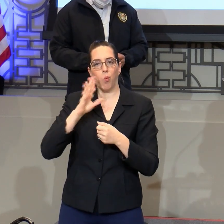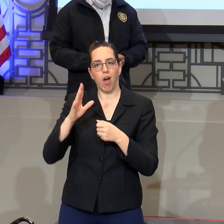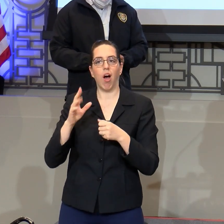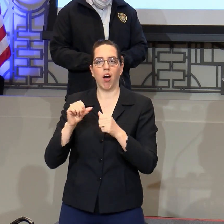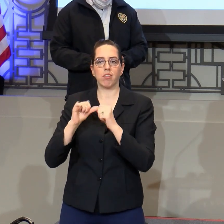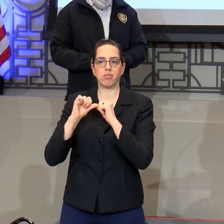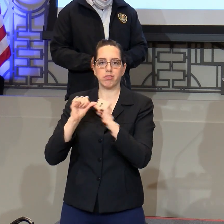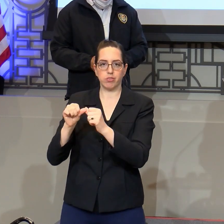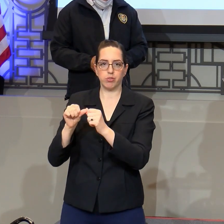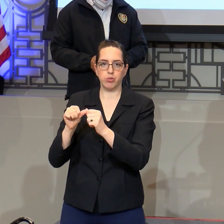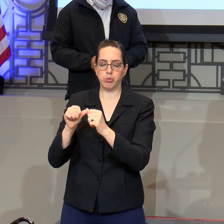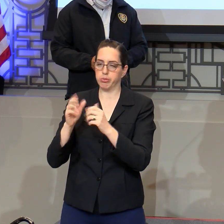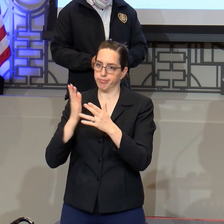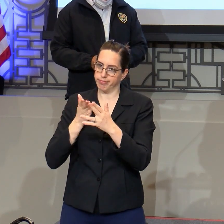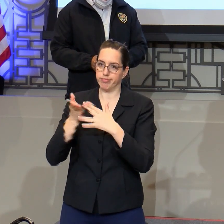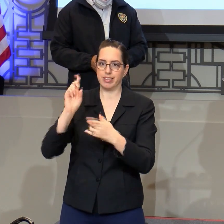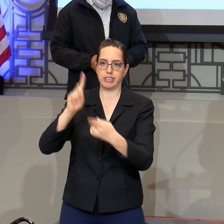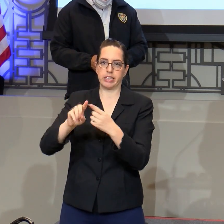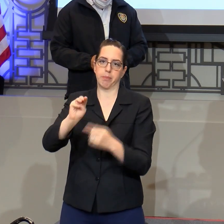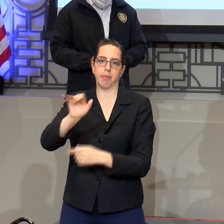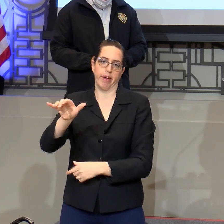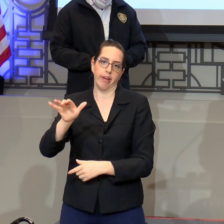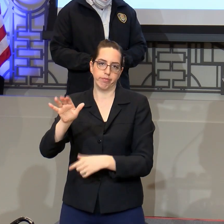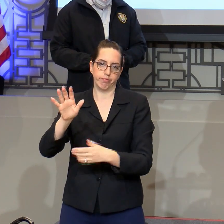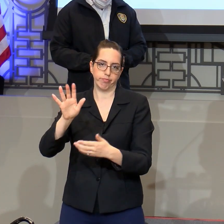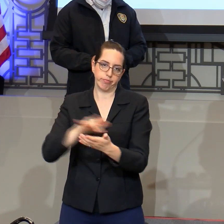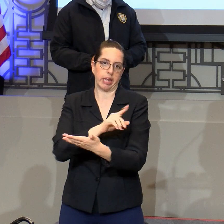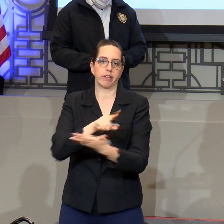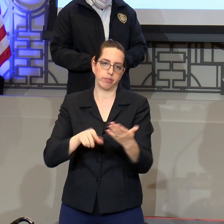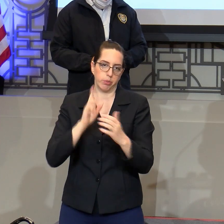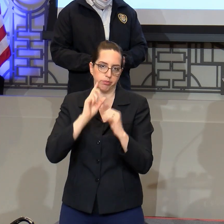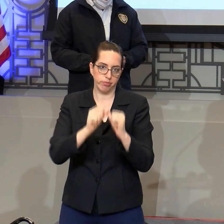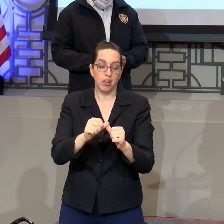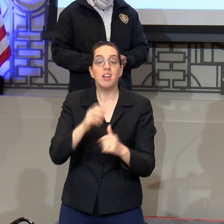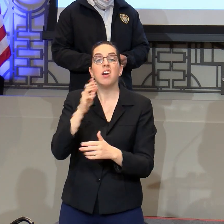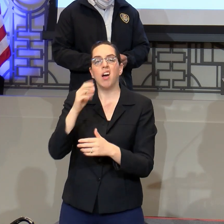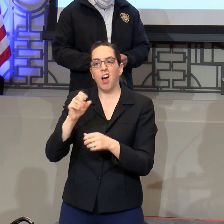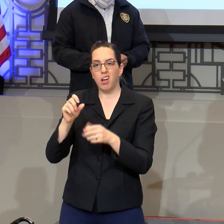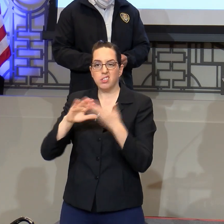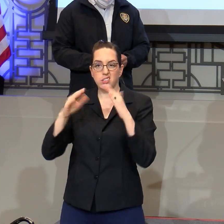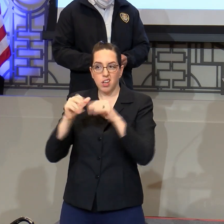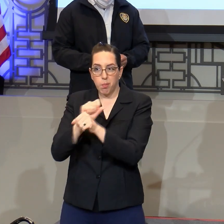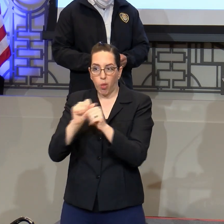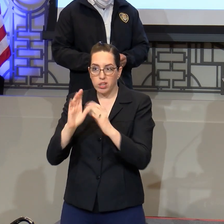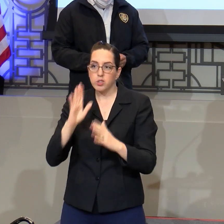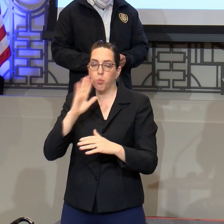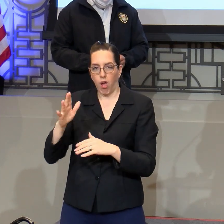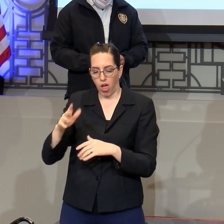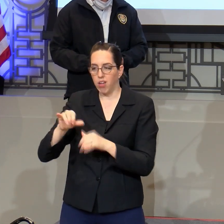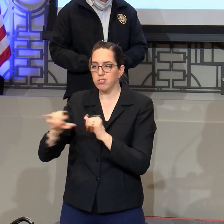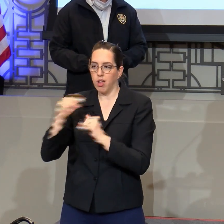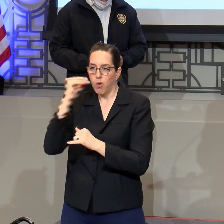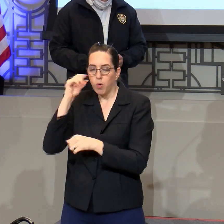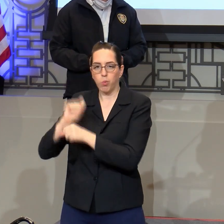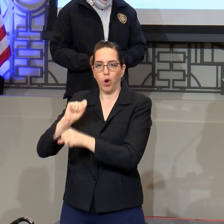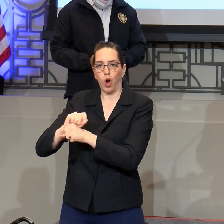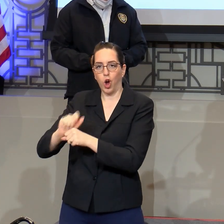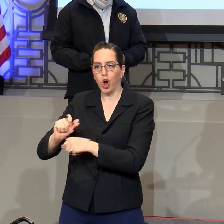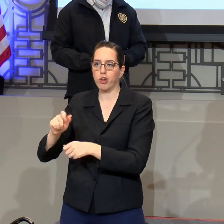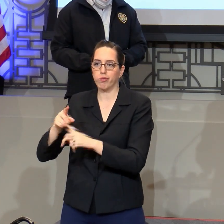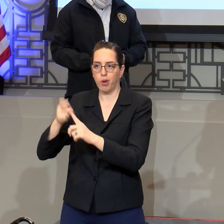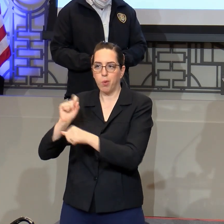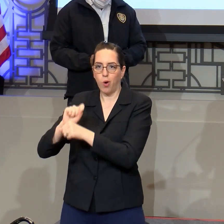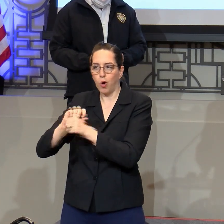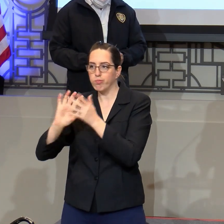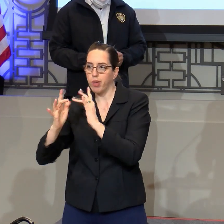go through May. Some city employees will continue to telecommute and work remotely. Quite frankly, the way